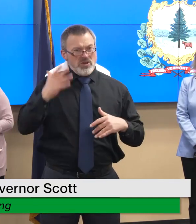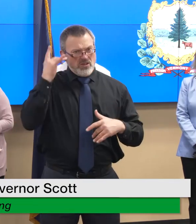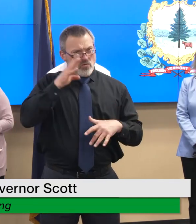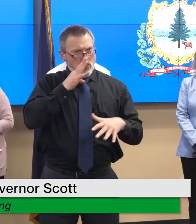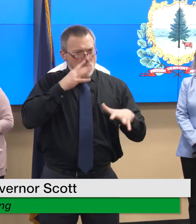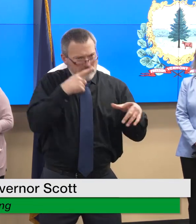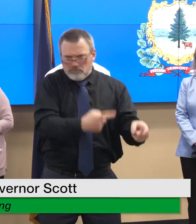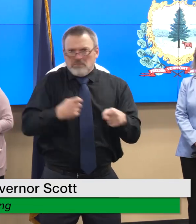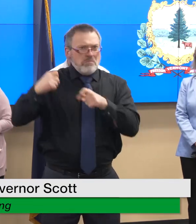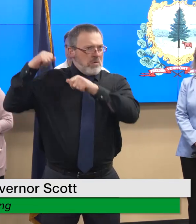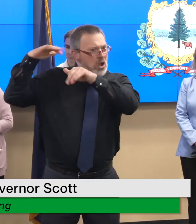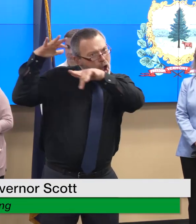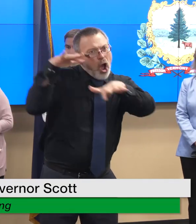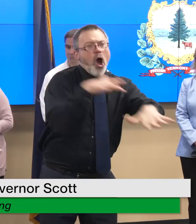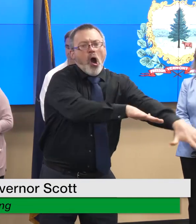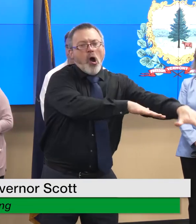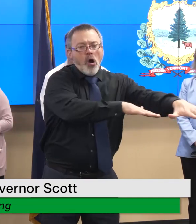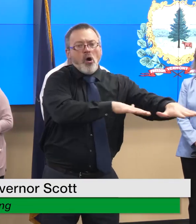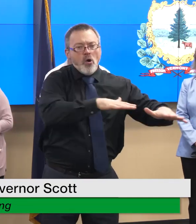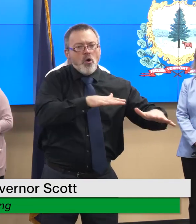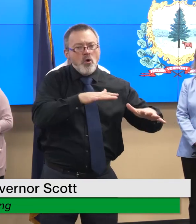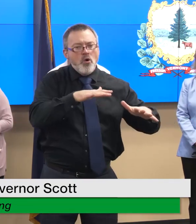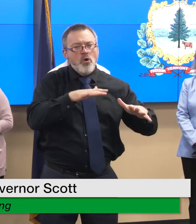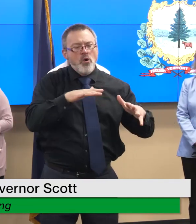dangerous conditions.